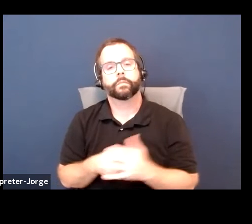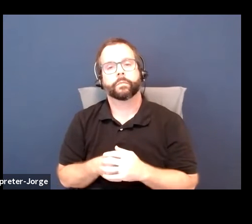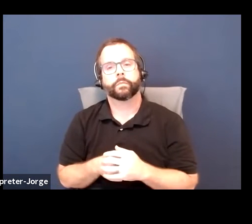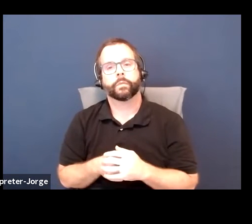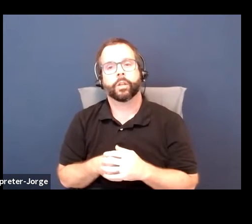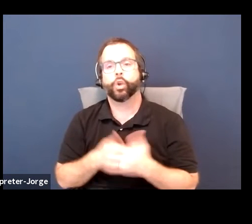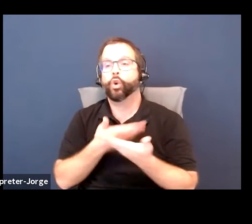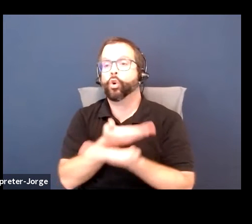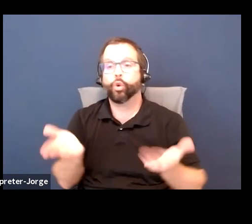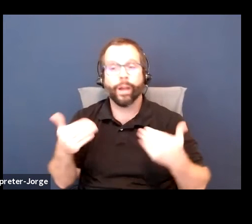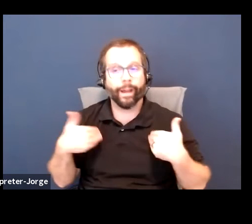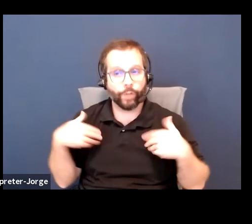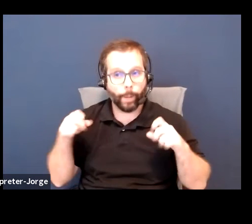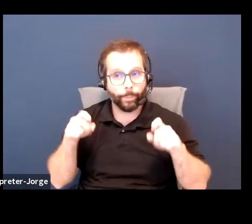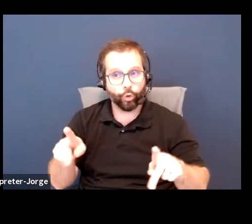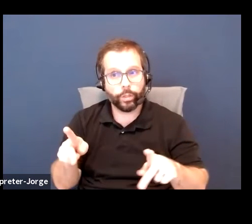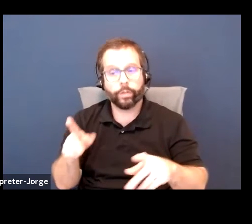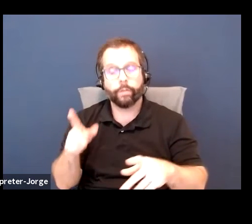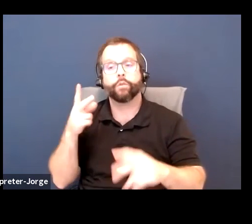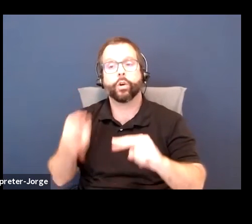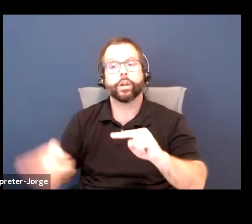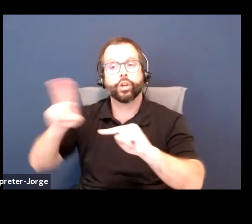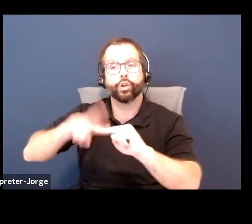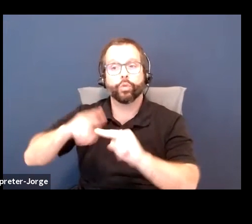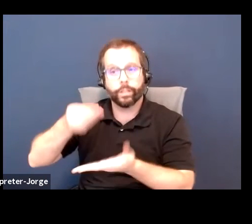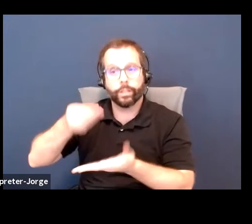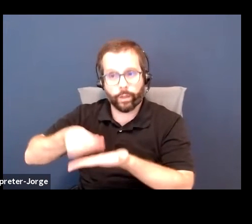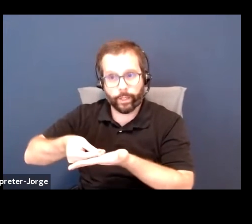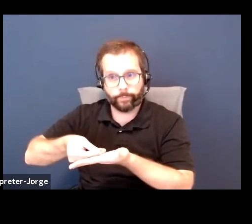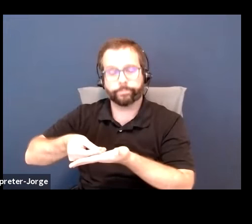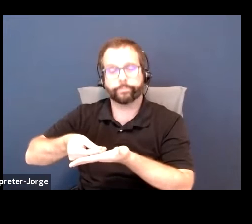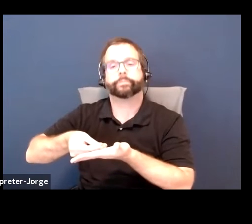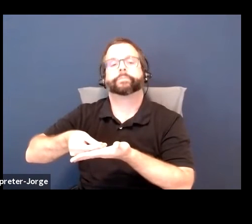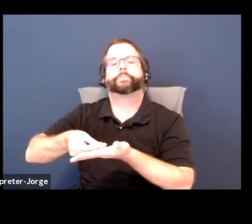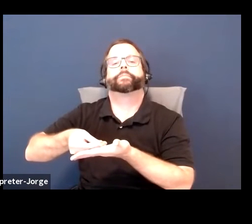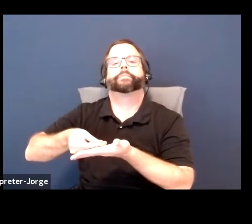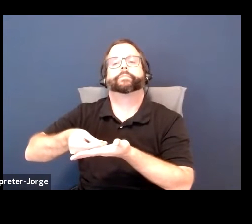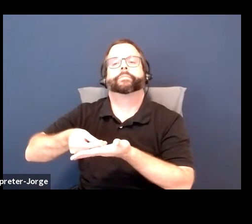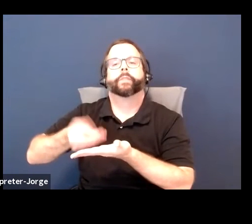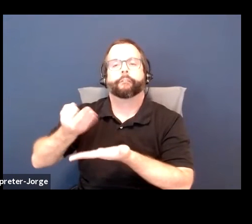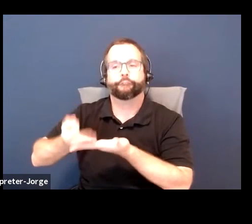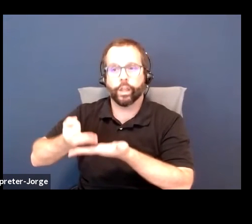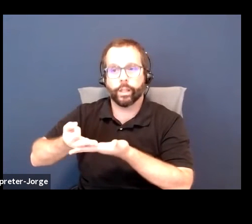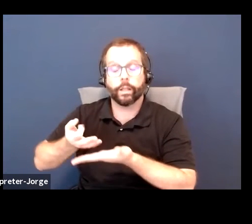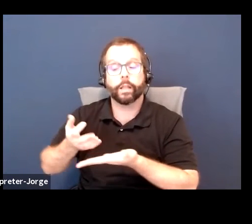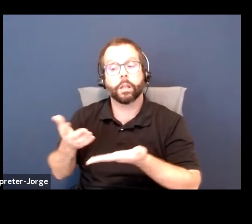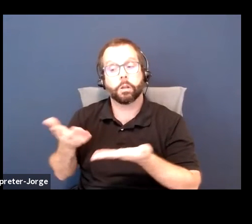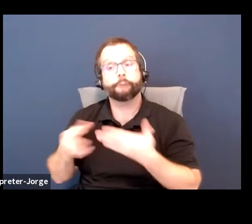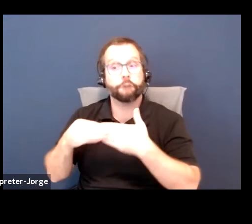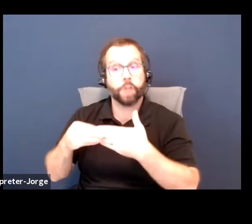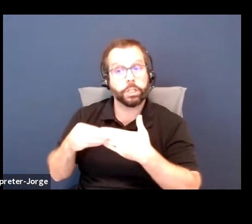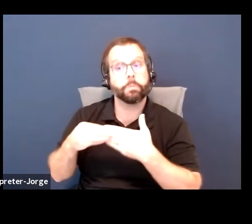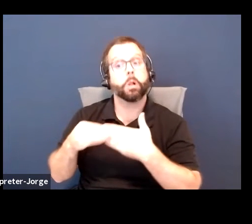you'll have an opportunity to increase funding and being flexible to serve communities